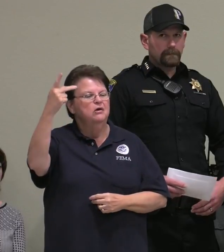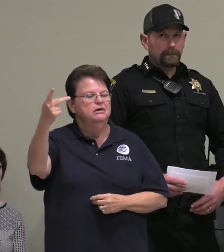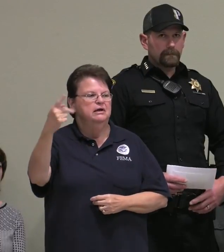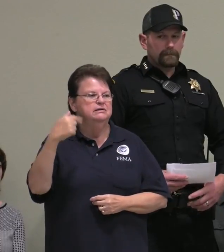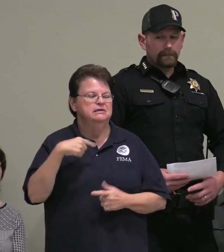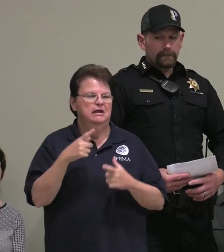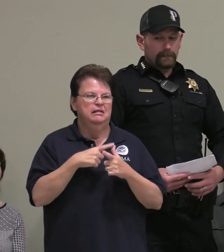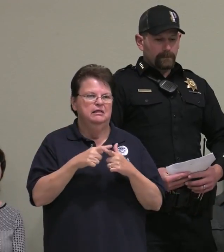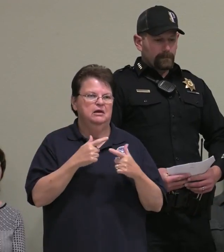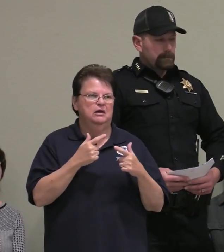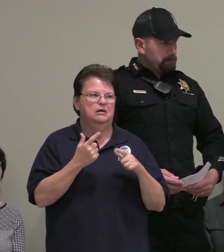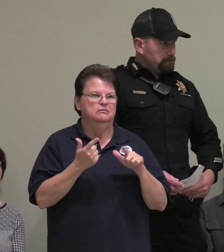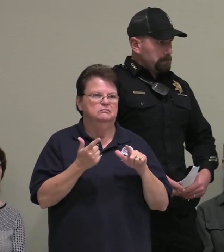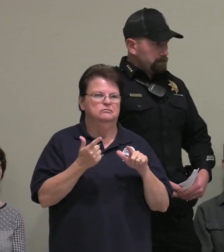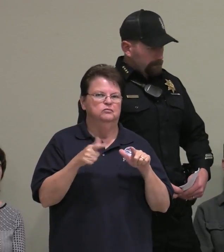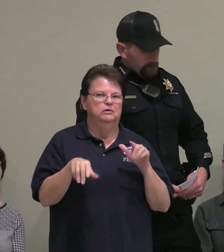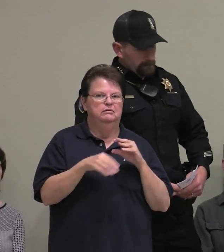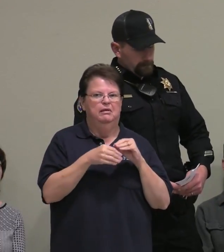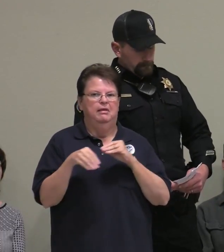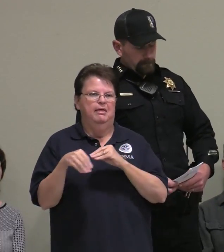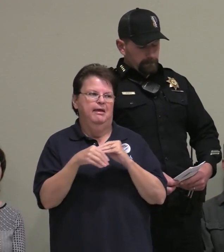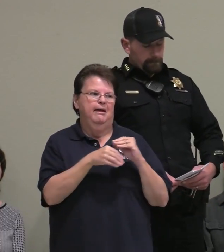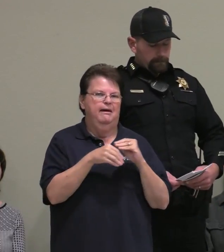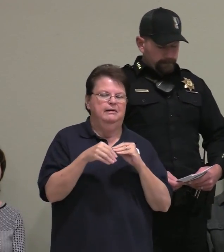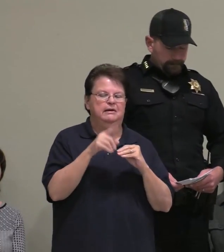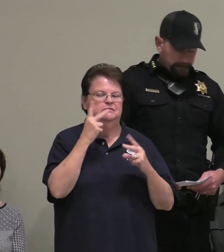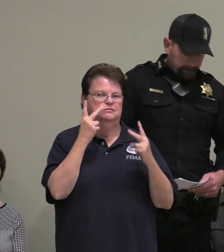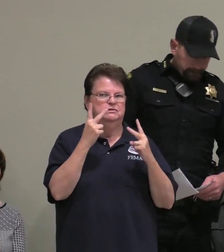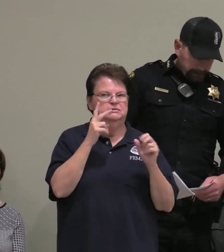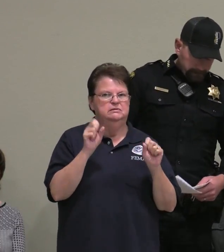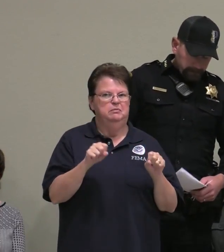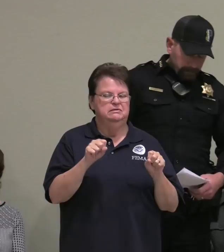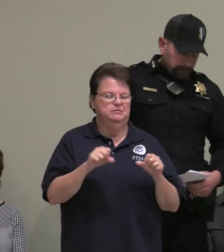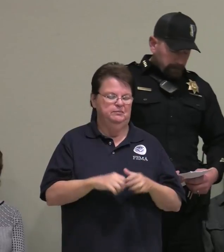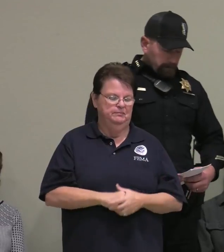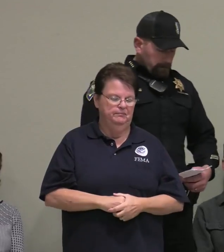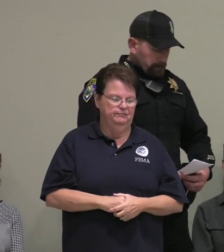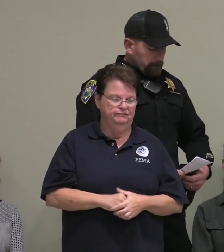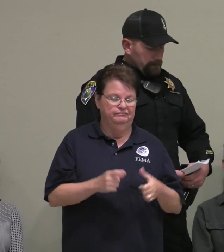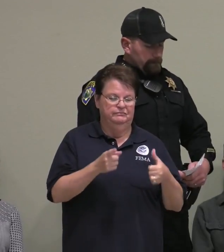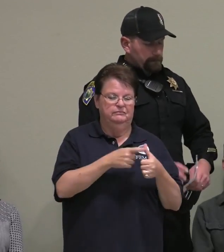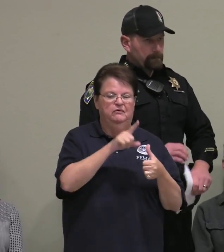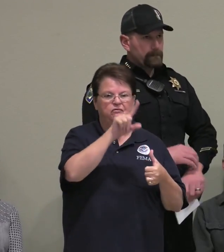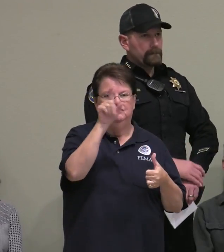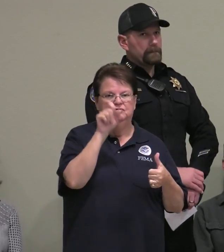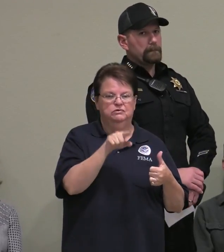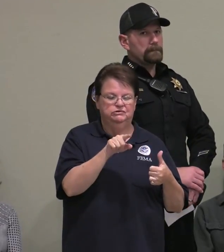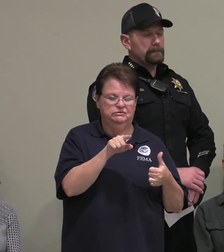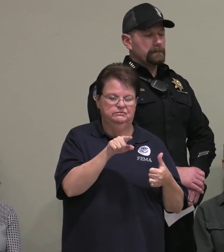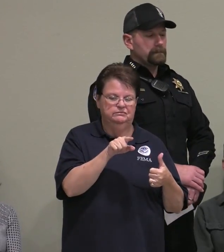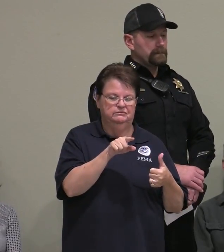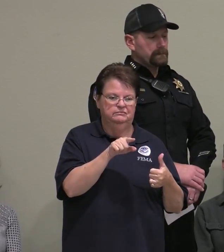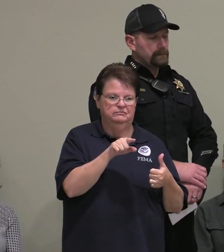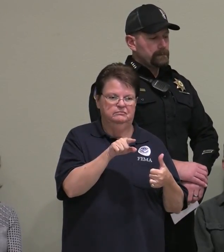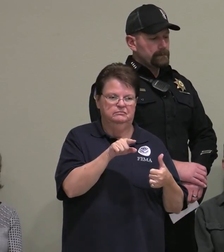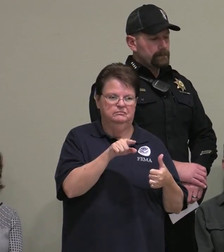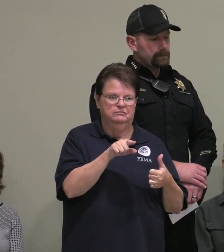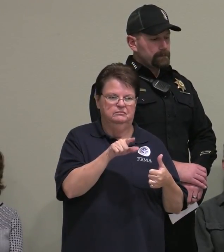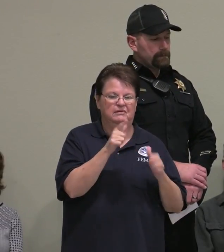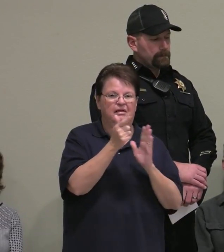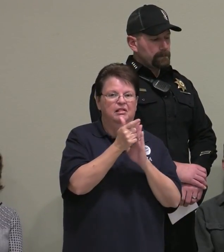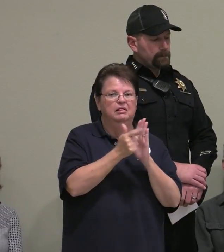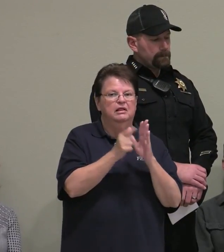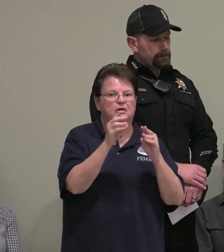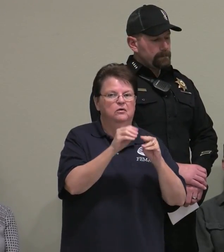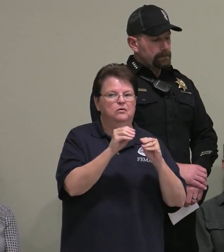and then we'll weigh in on each other's questions as we see fit. Okay? All right. So the first question is, on what legal